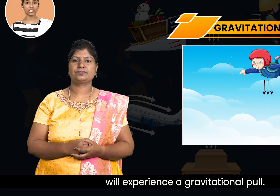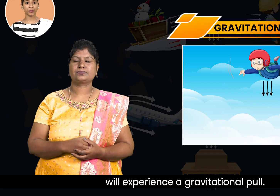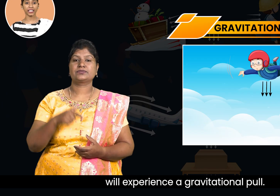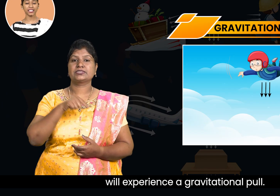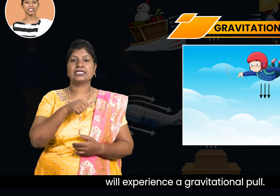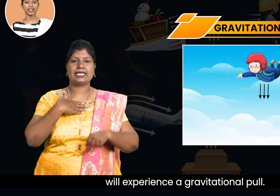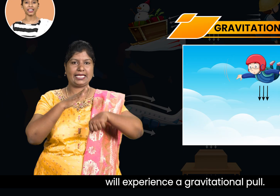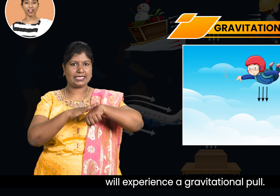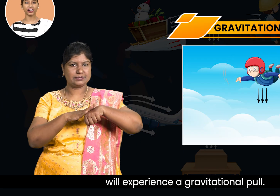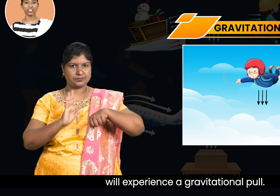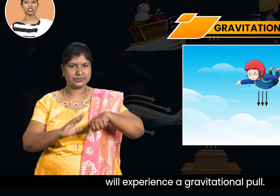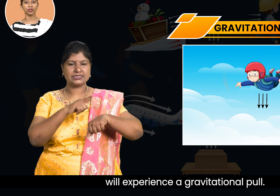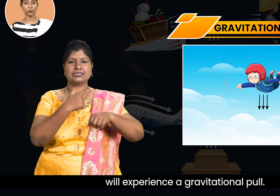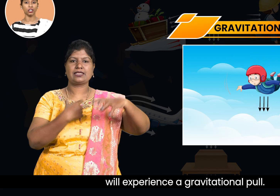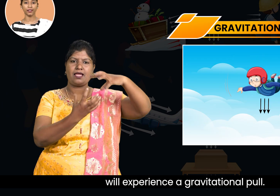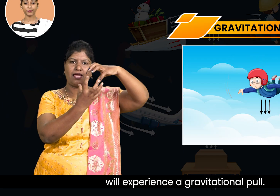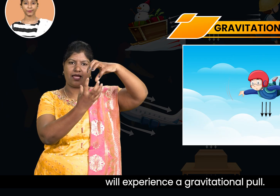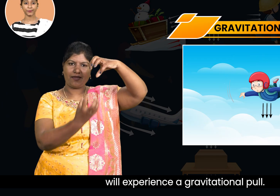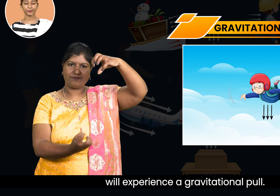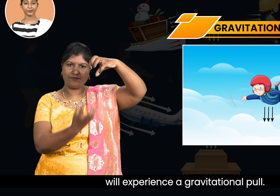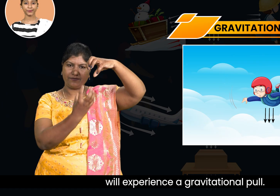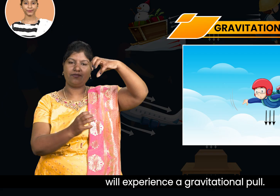will experience a gravitational pull.